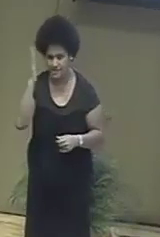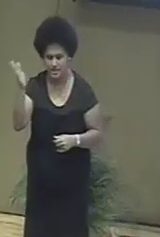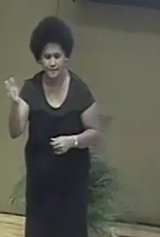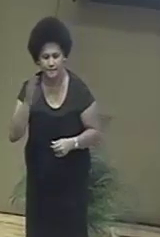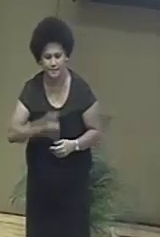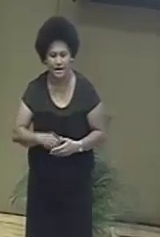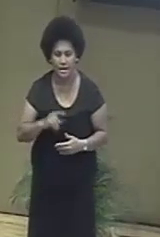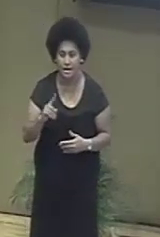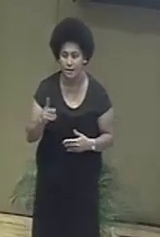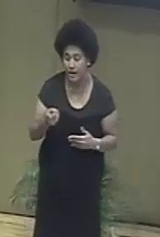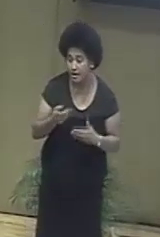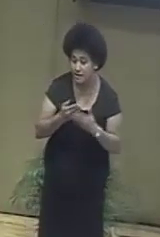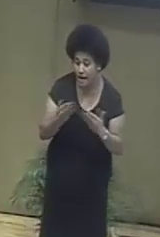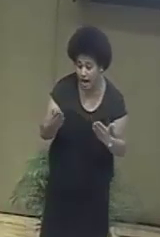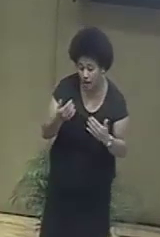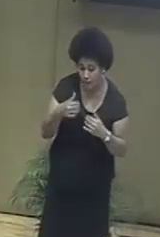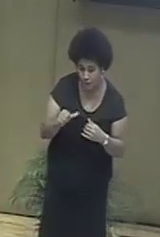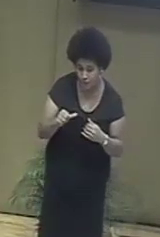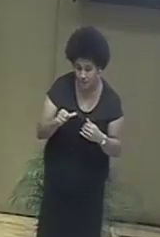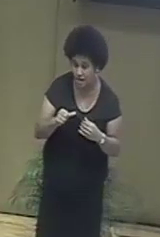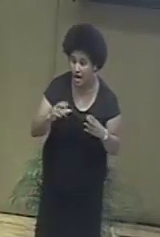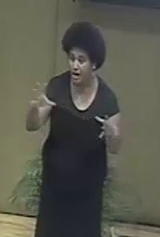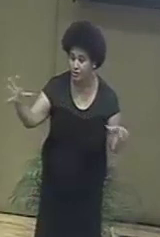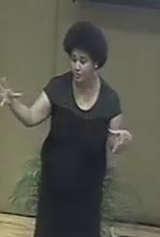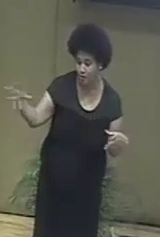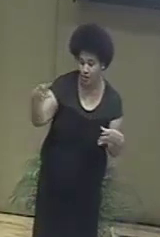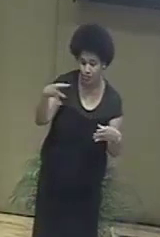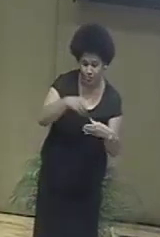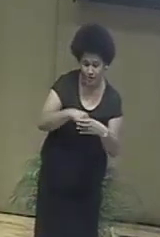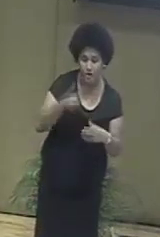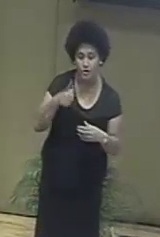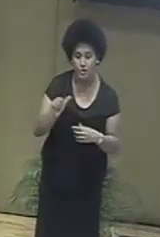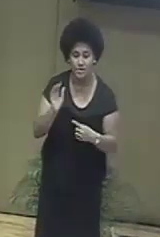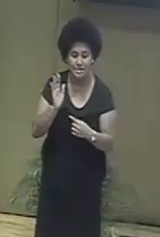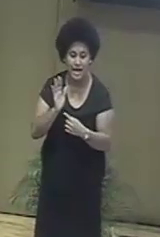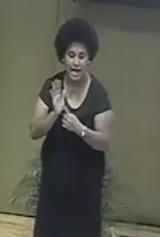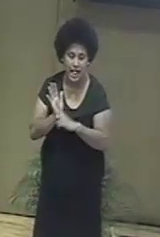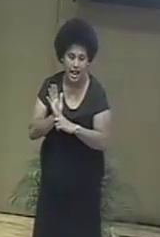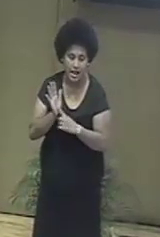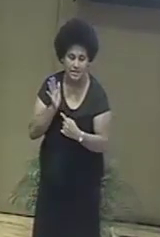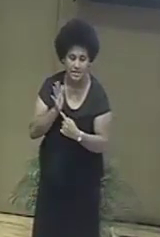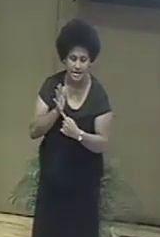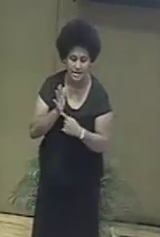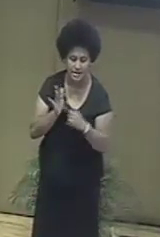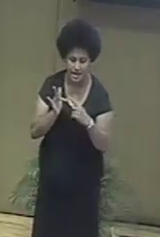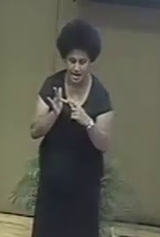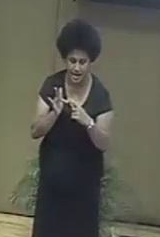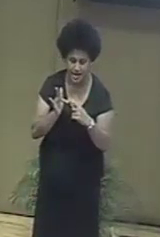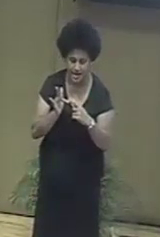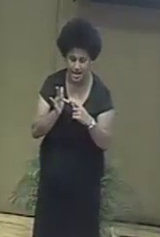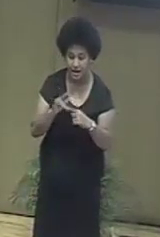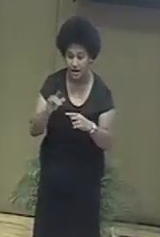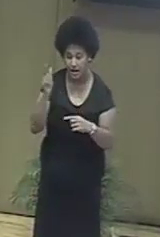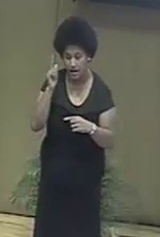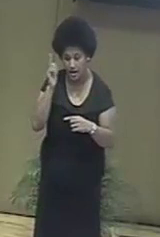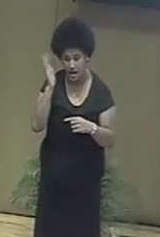but the way we use it is in relation to bringing it back in. So we use LTI, the Learning Technology Interoperability. So lecturers